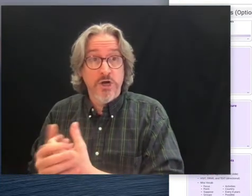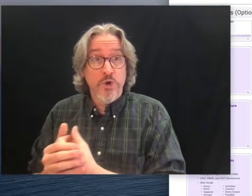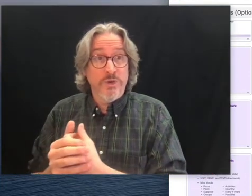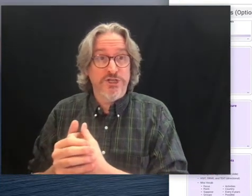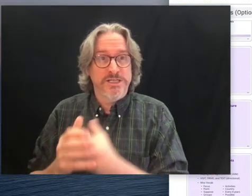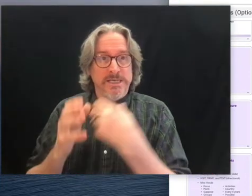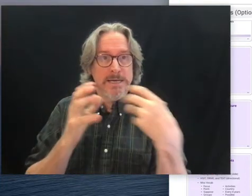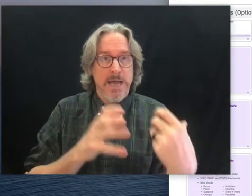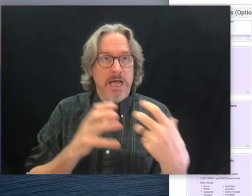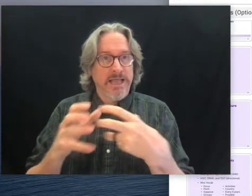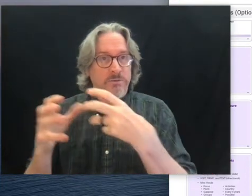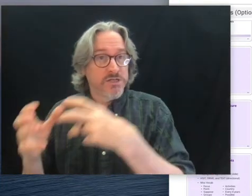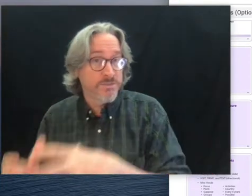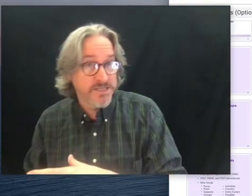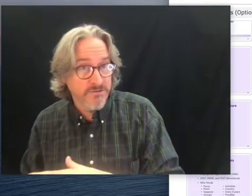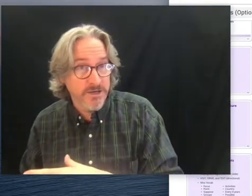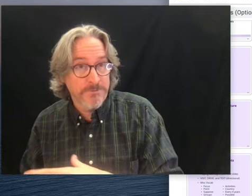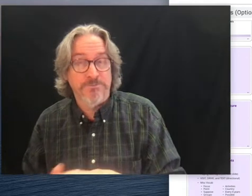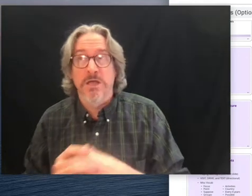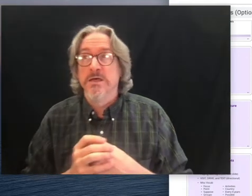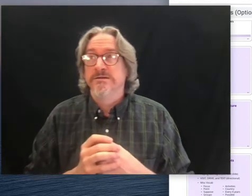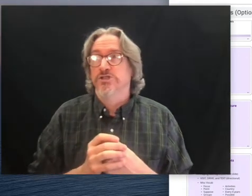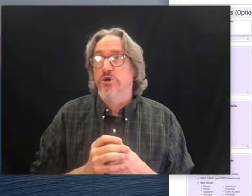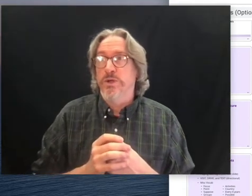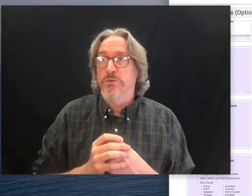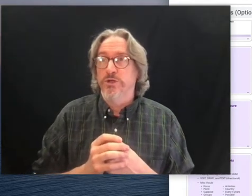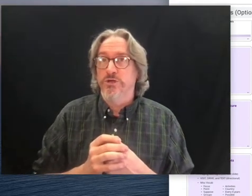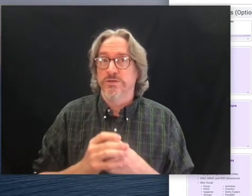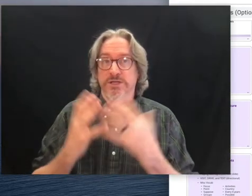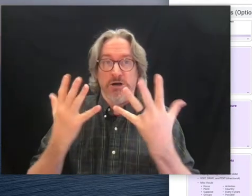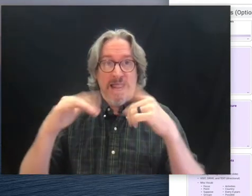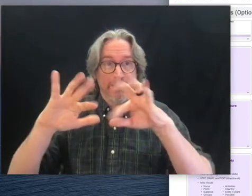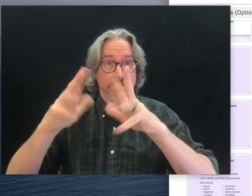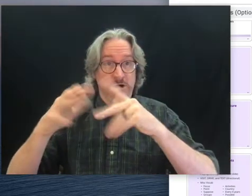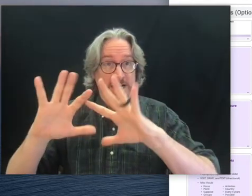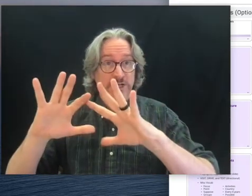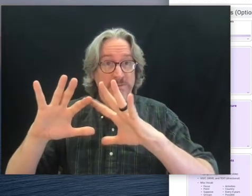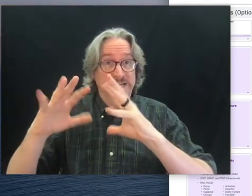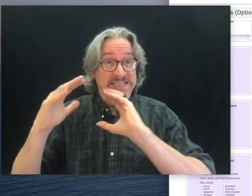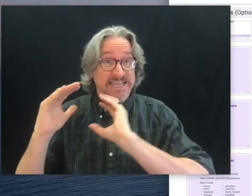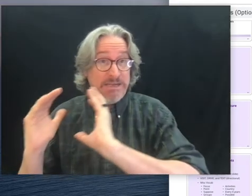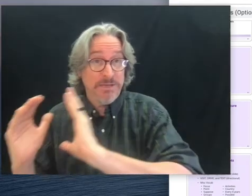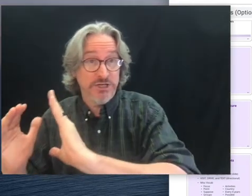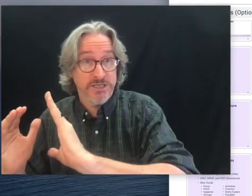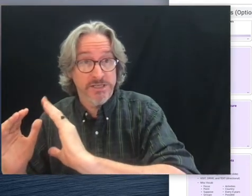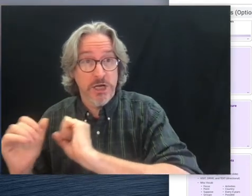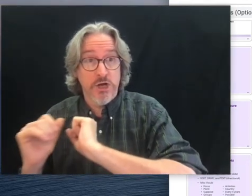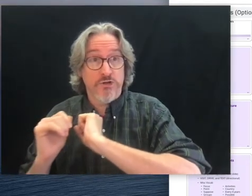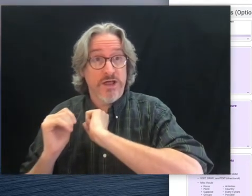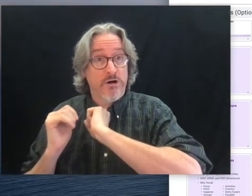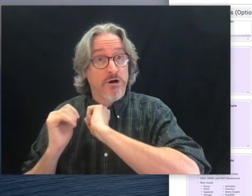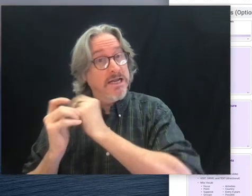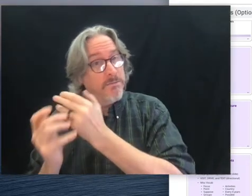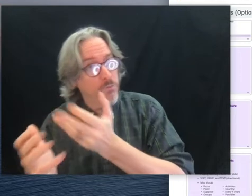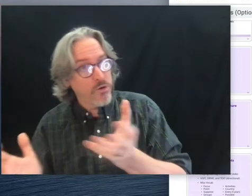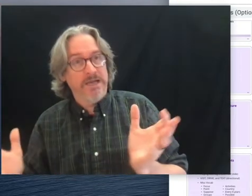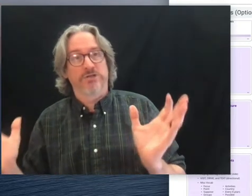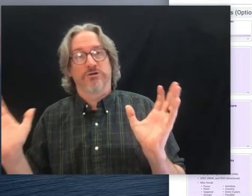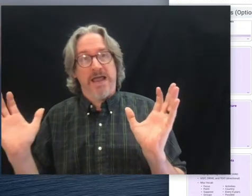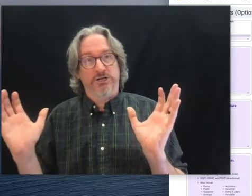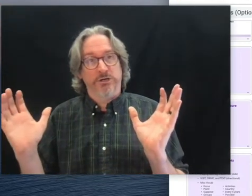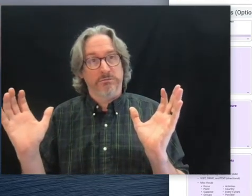vernacular, which is not language specific. So we will use our hands and our hand shapes as images that are